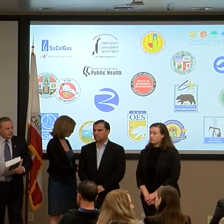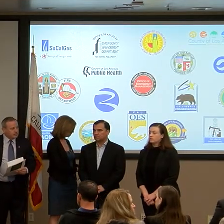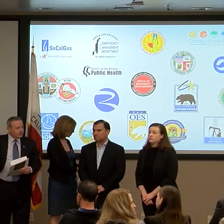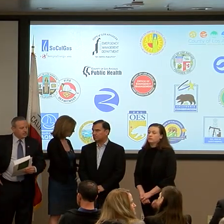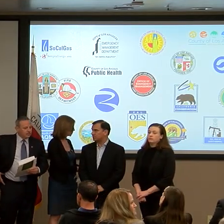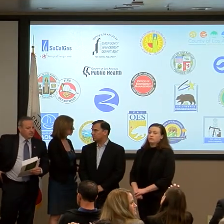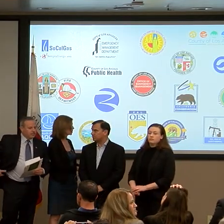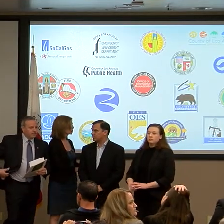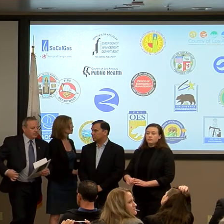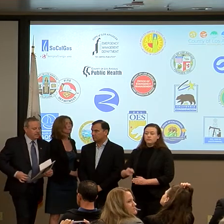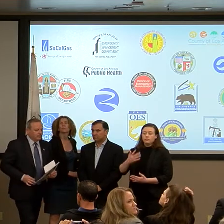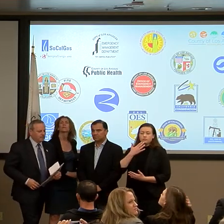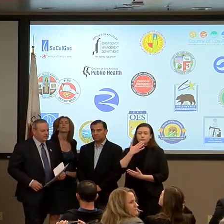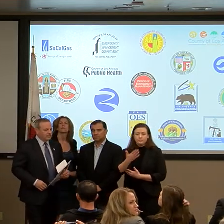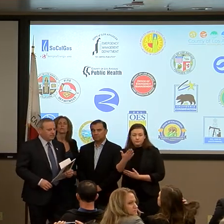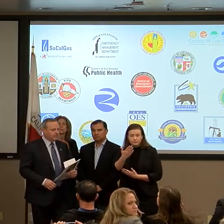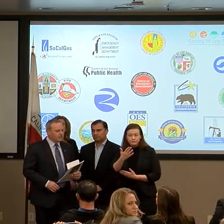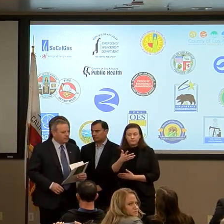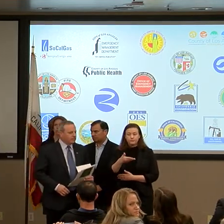Okay, good morning and welcome.